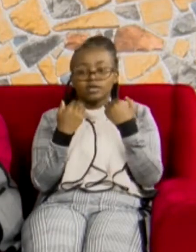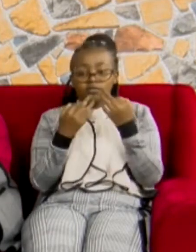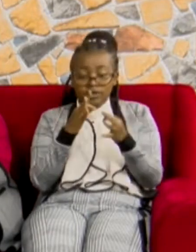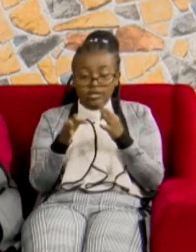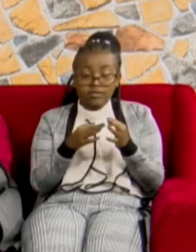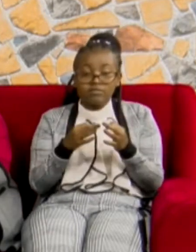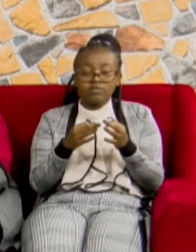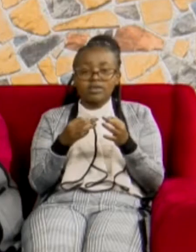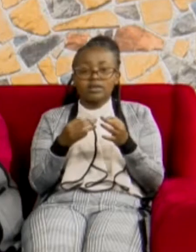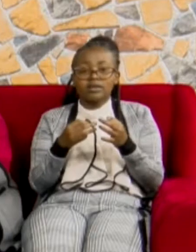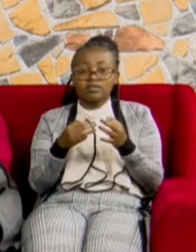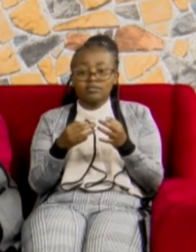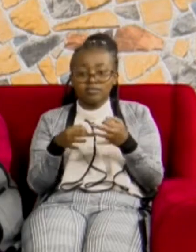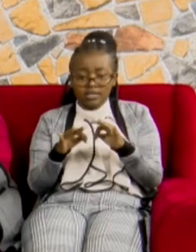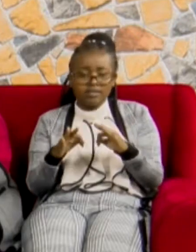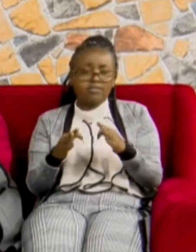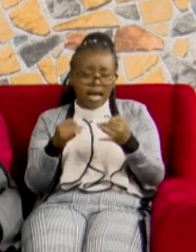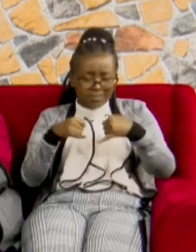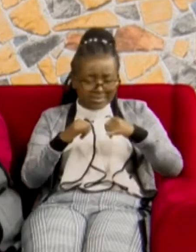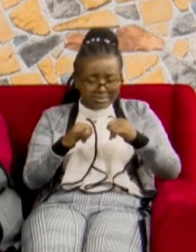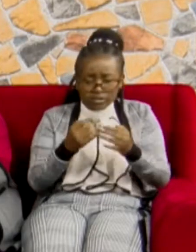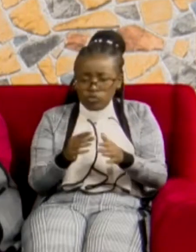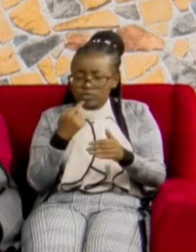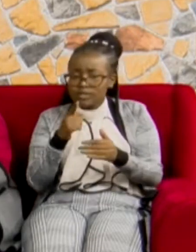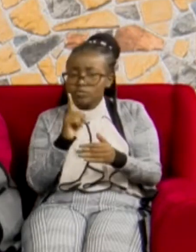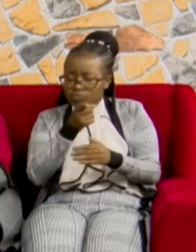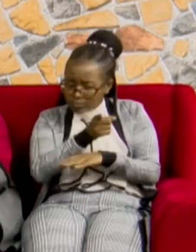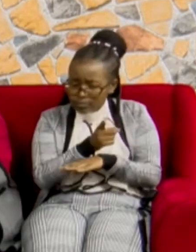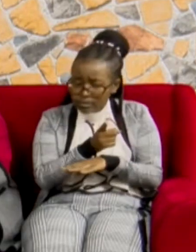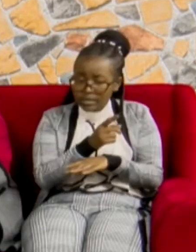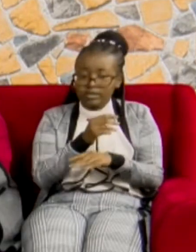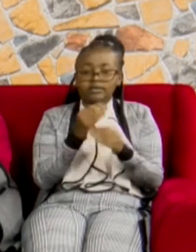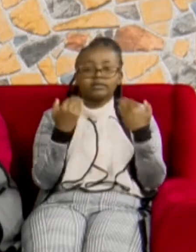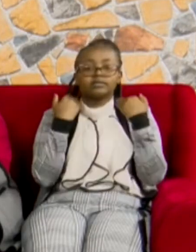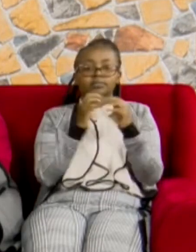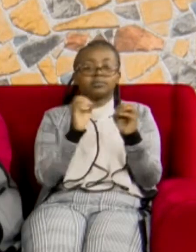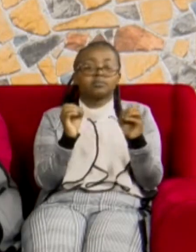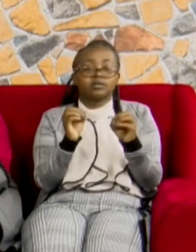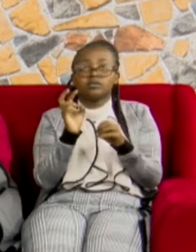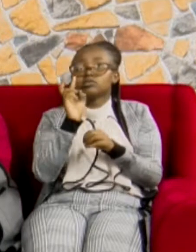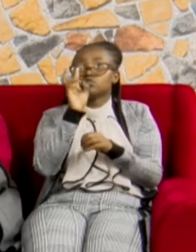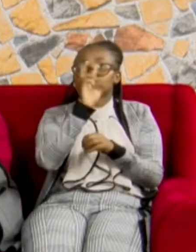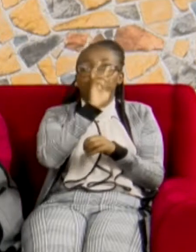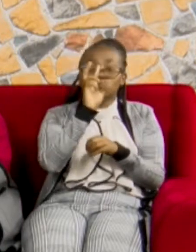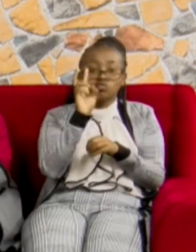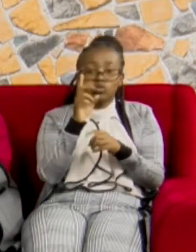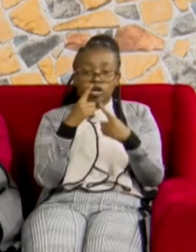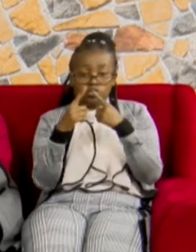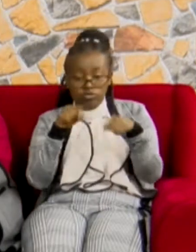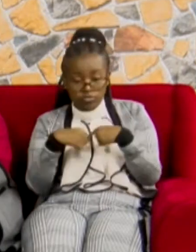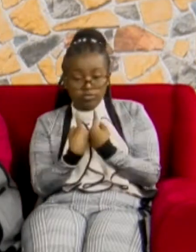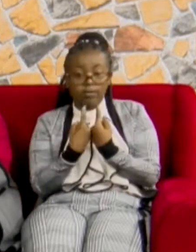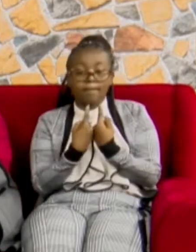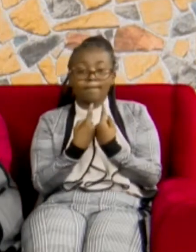if I threaten, even if, all these things we try, and he's just not falling asleep, and he'll just be looking at the, and talking to